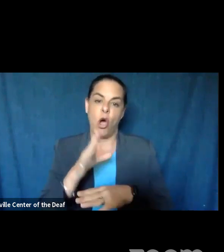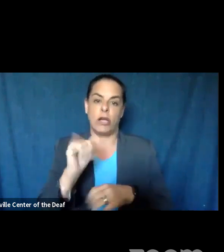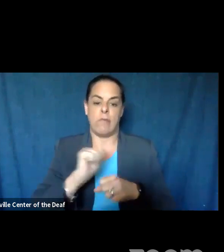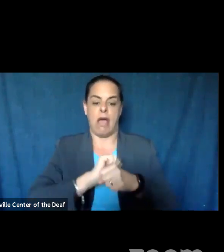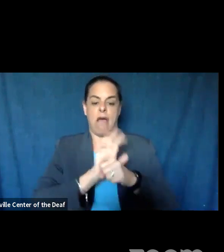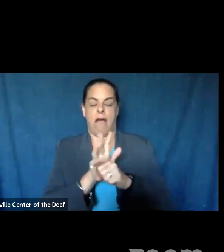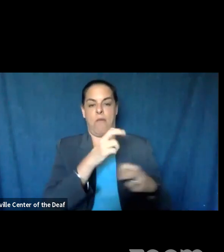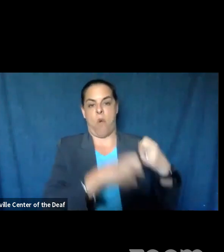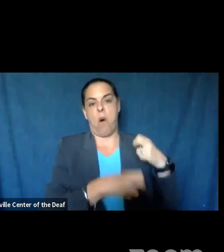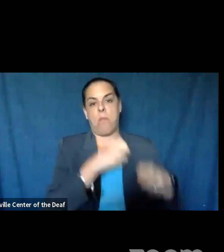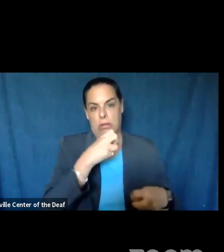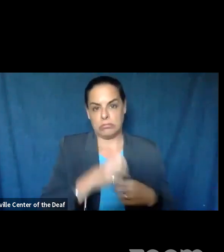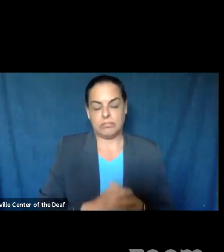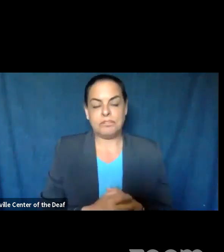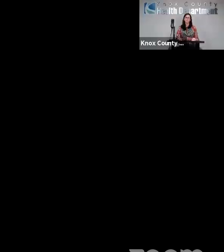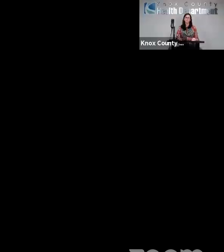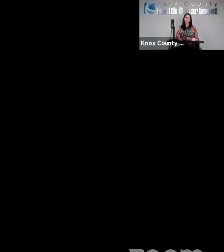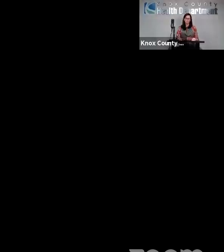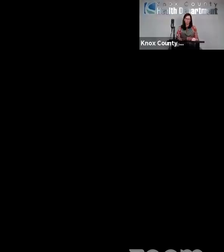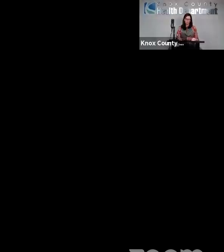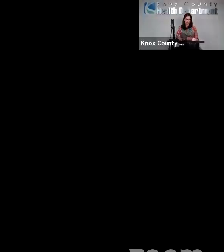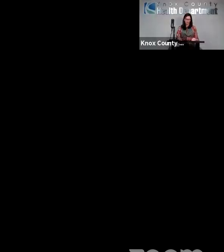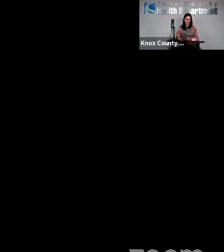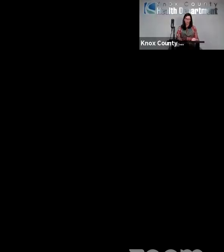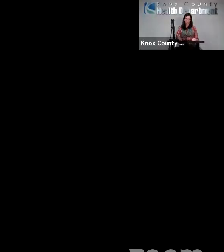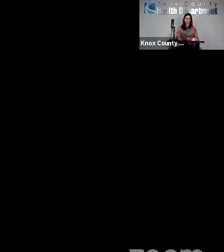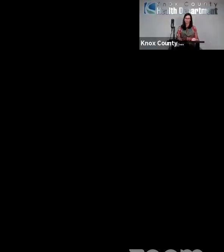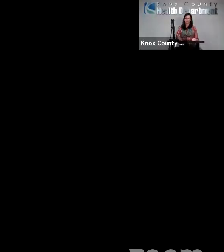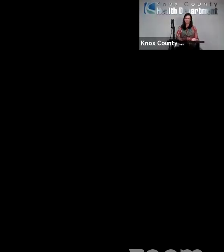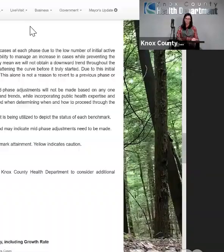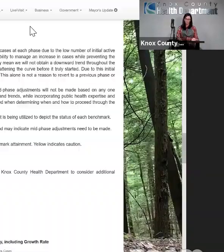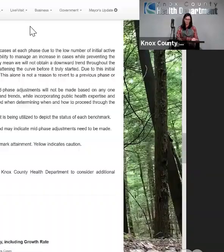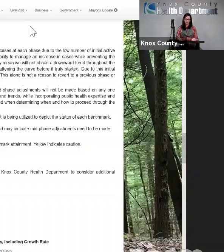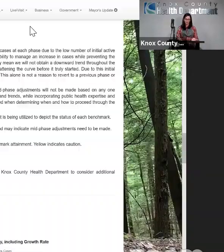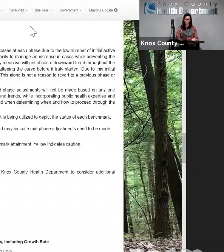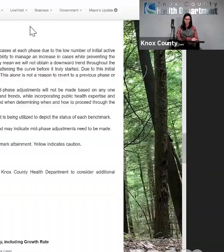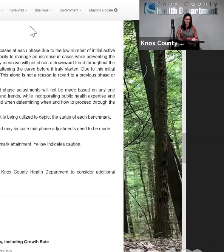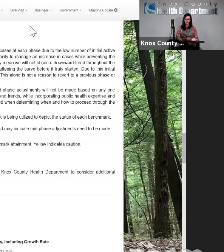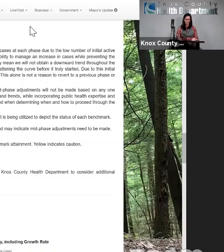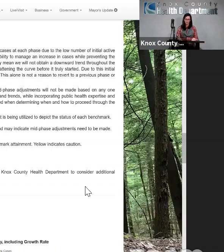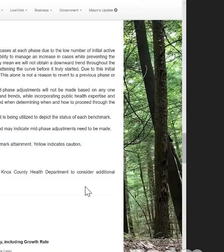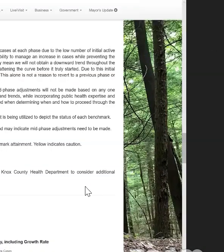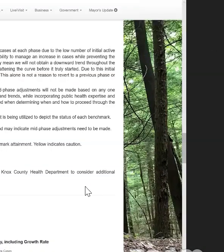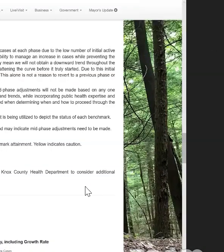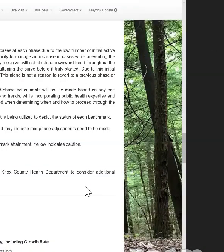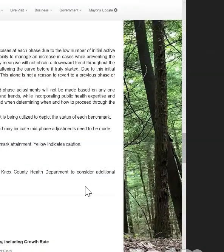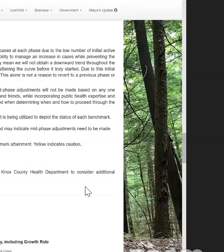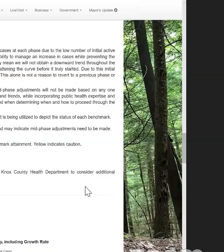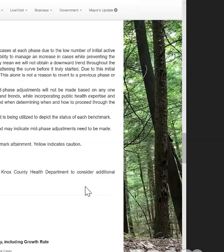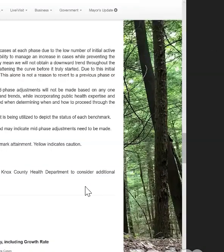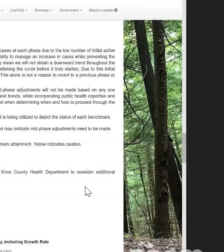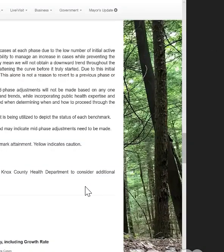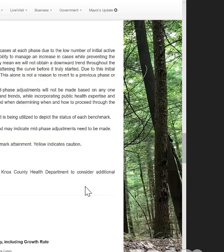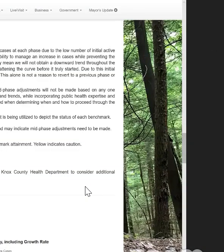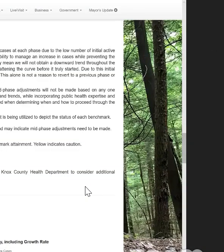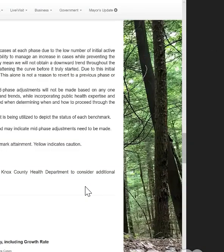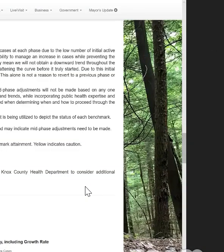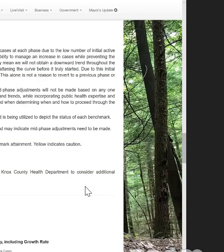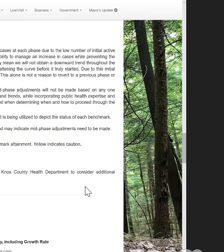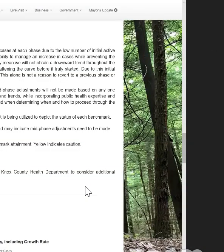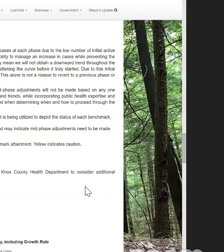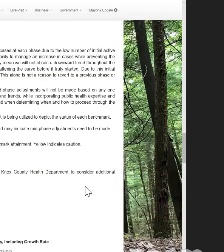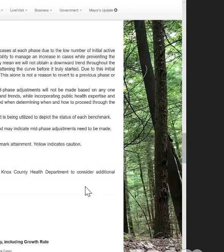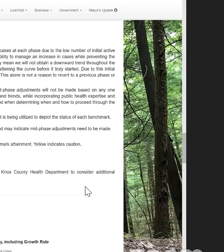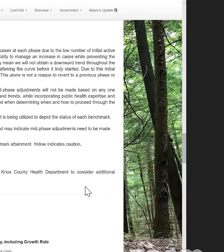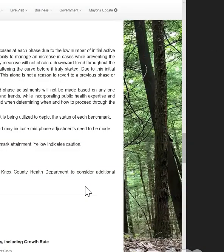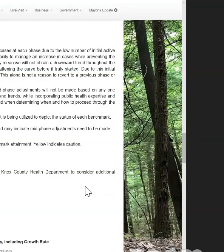COVID-19. Now we'll transition to the benchmarks. As a reminder, for the majority of the benchmarks,